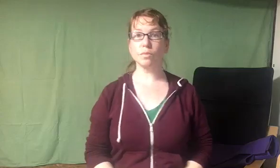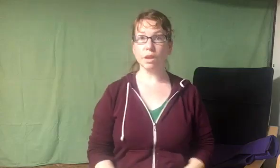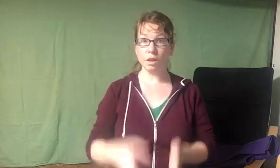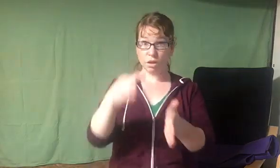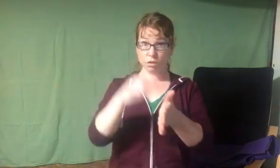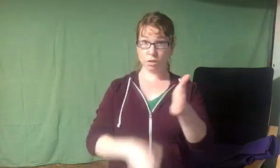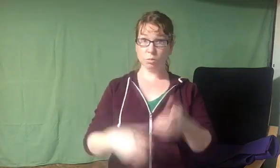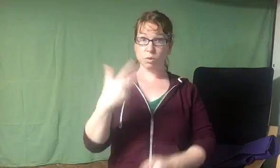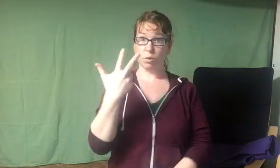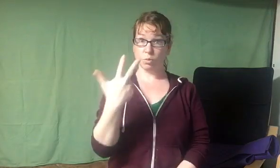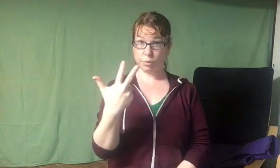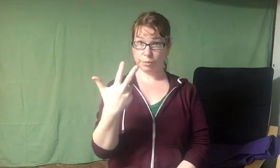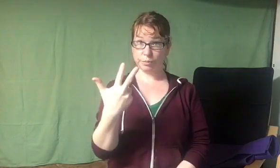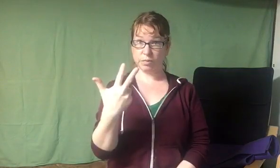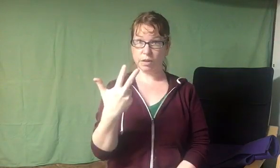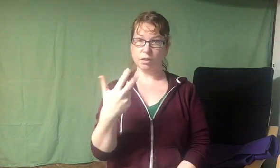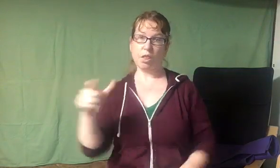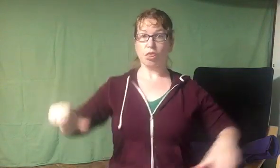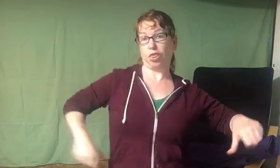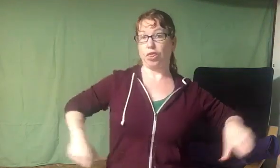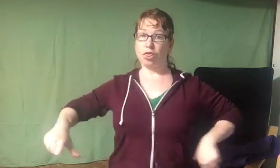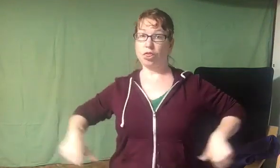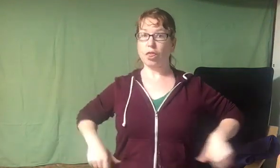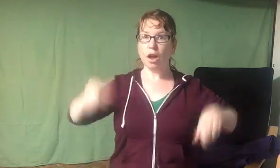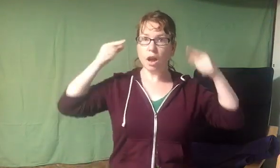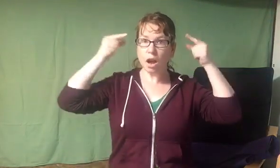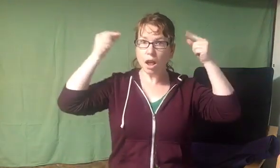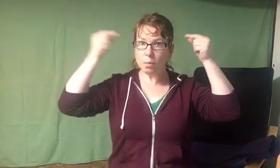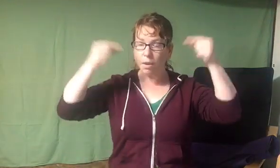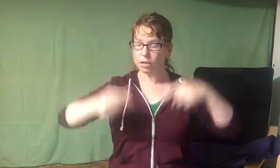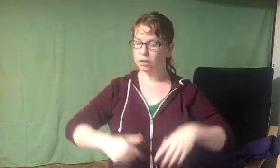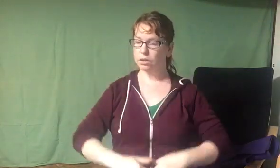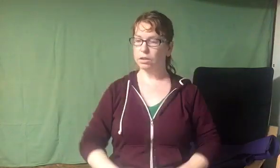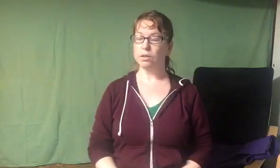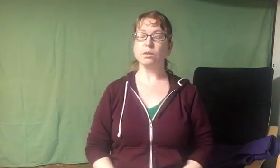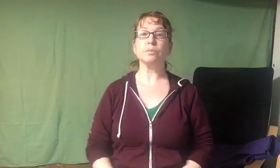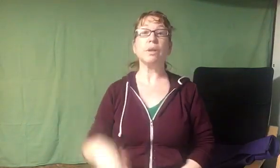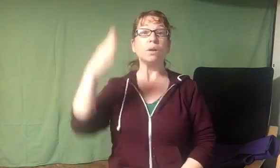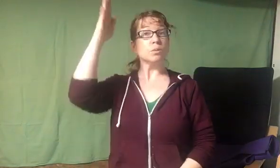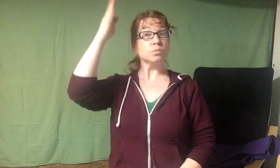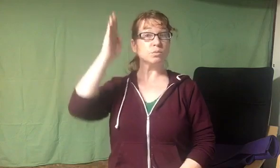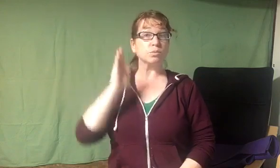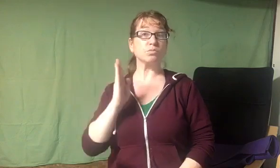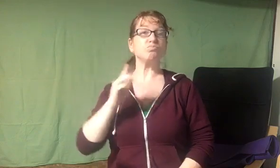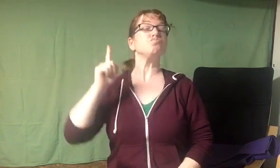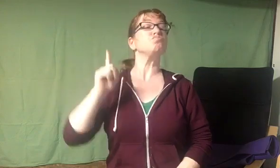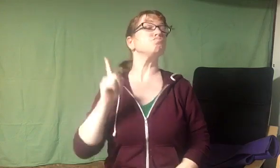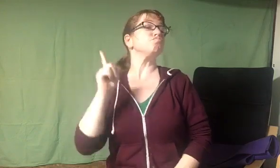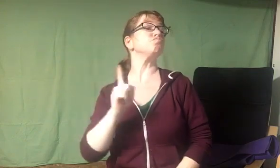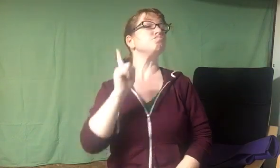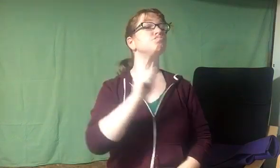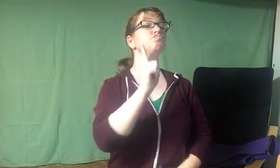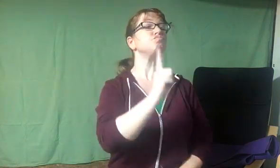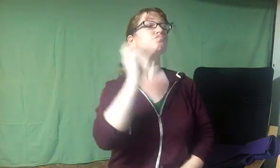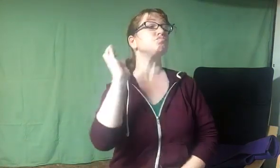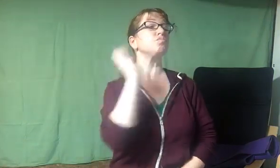3. Gloating Goblins. Mrs. Best strode back towards the school, and Mr. Beaker sighed. "All